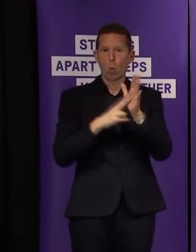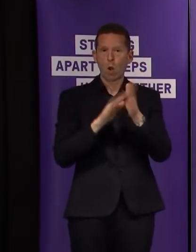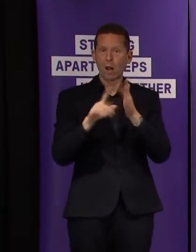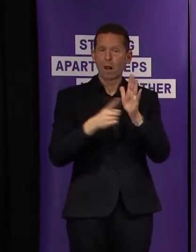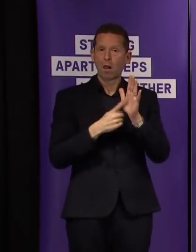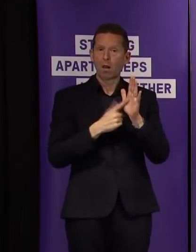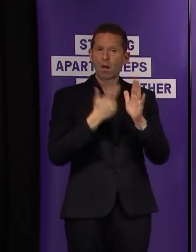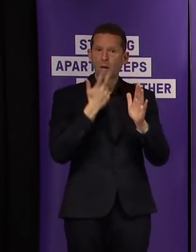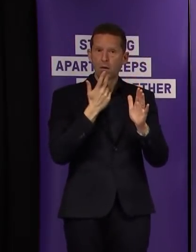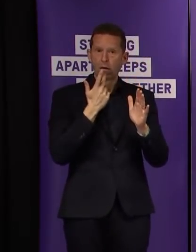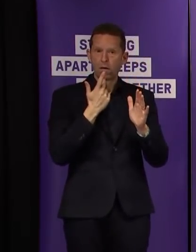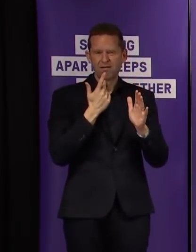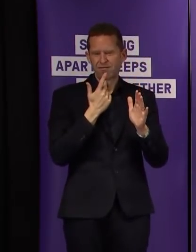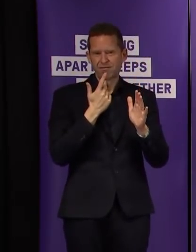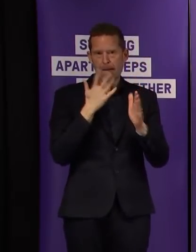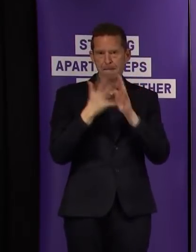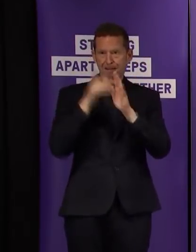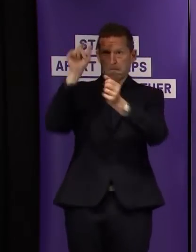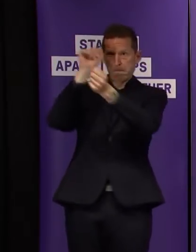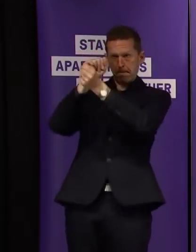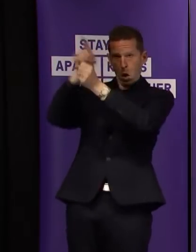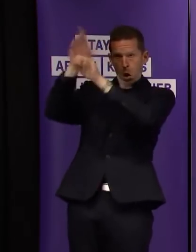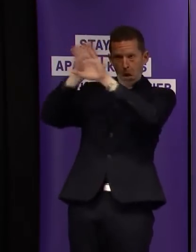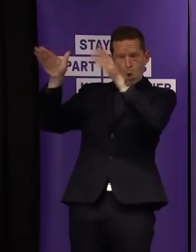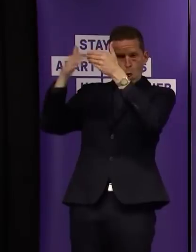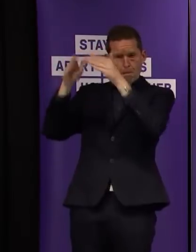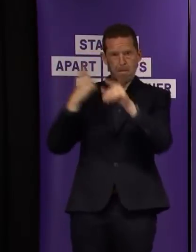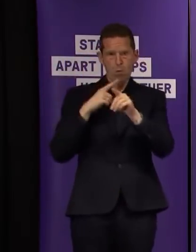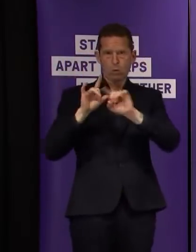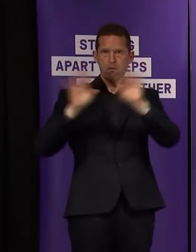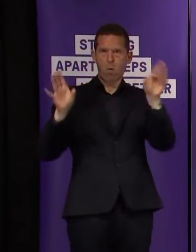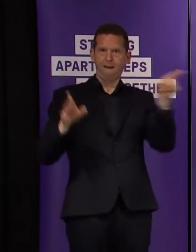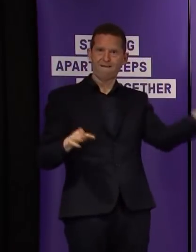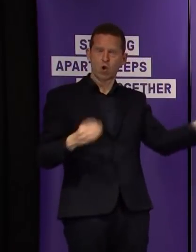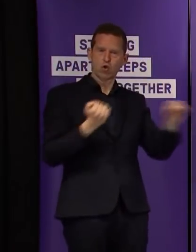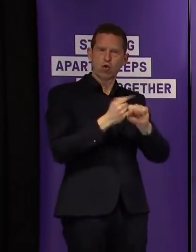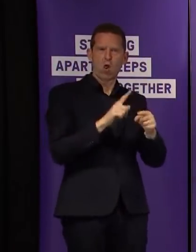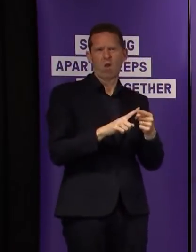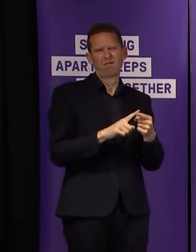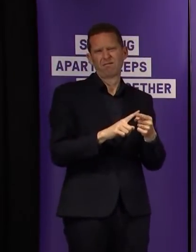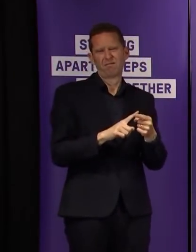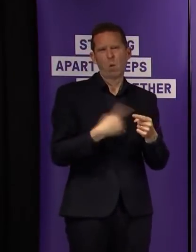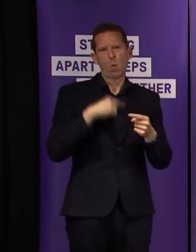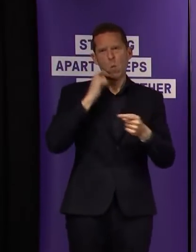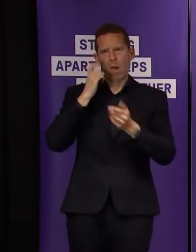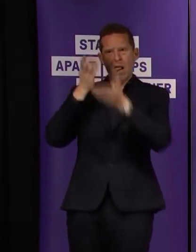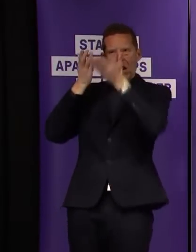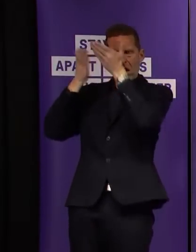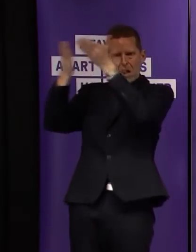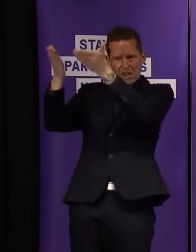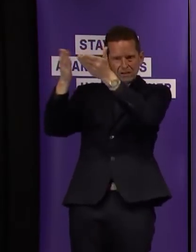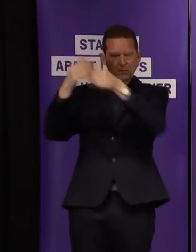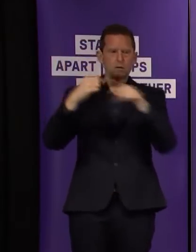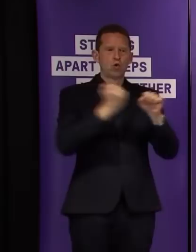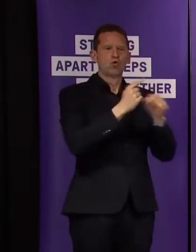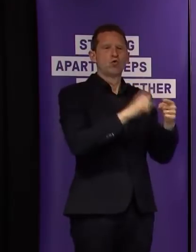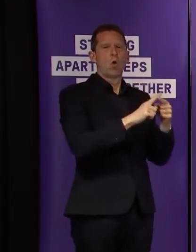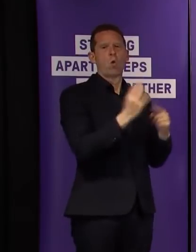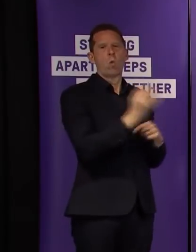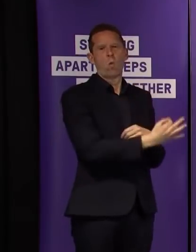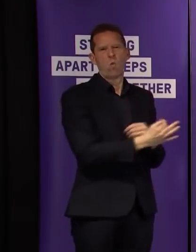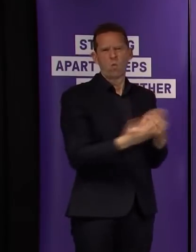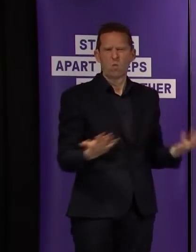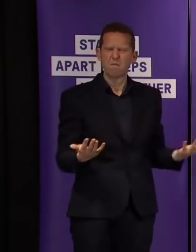mean that you couldn't open up Swan Hill then, or move to the next step, then we will look to,